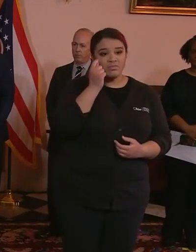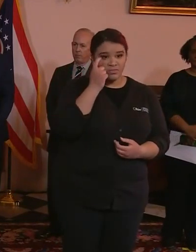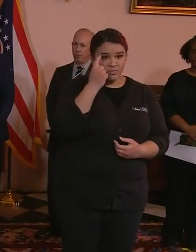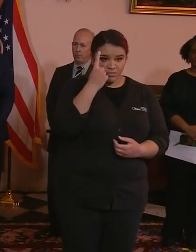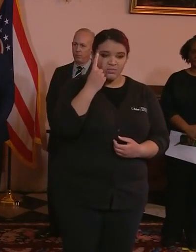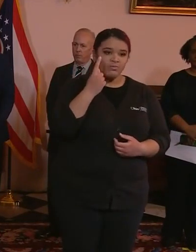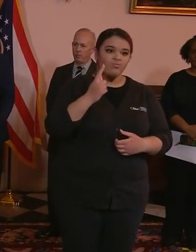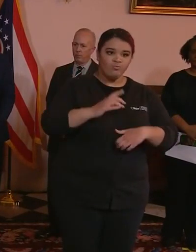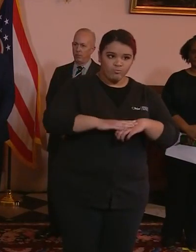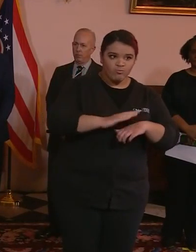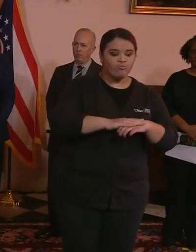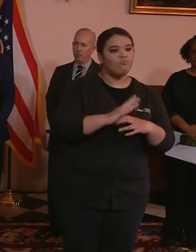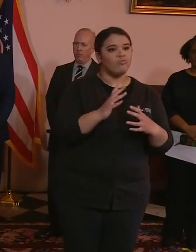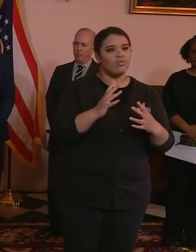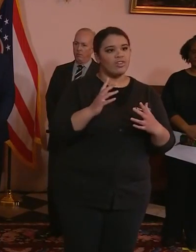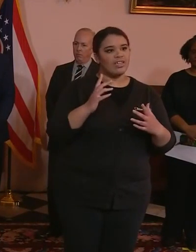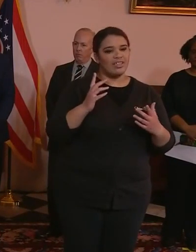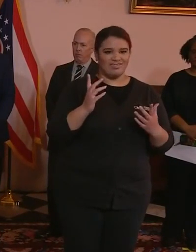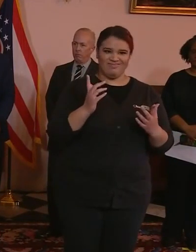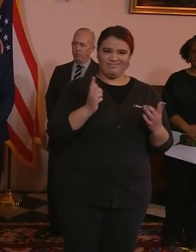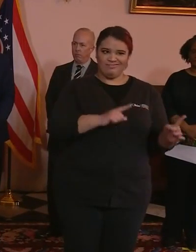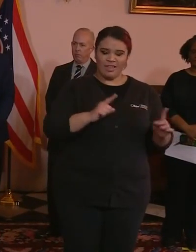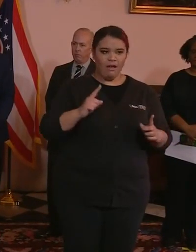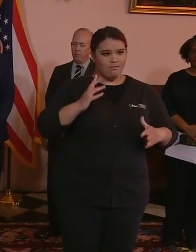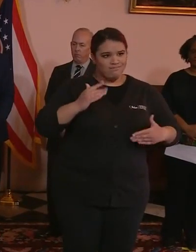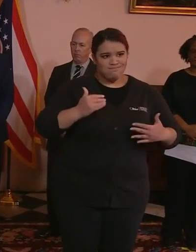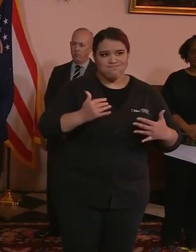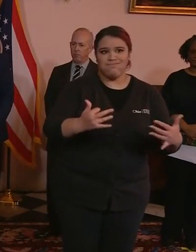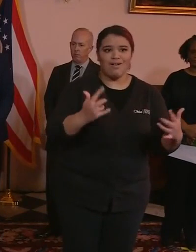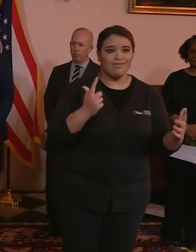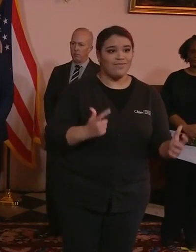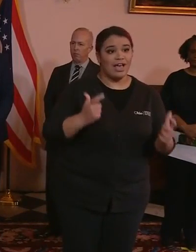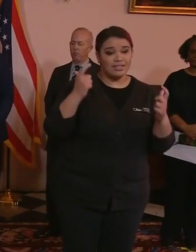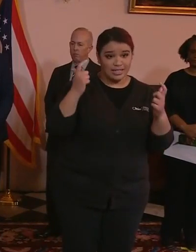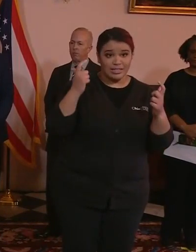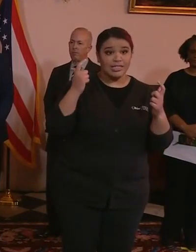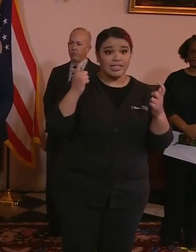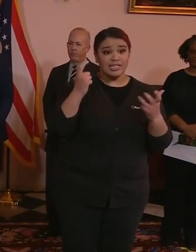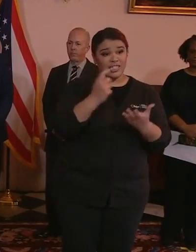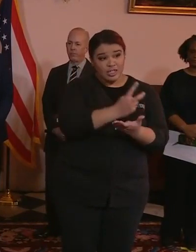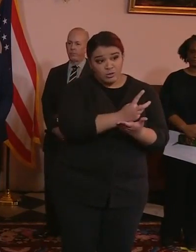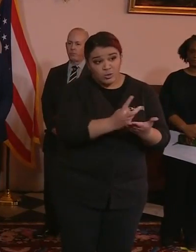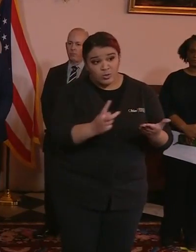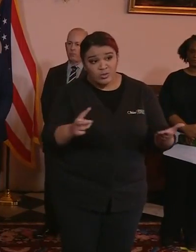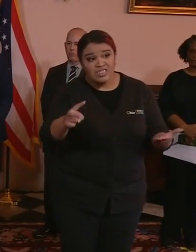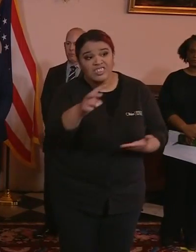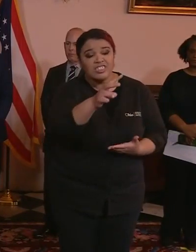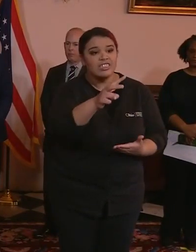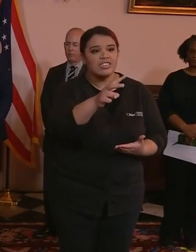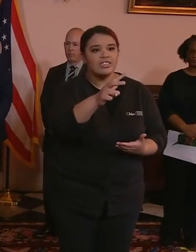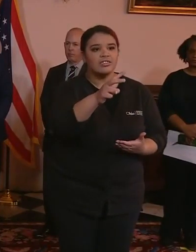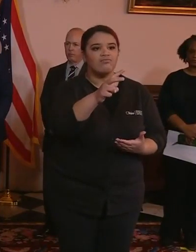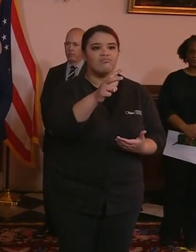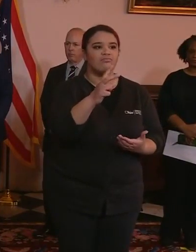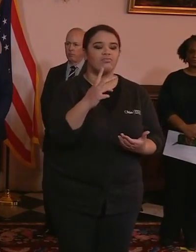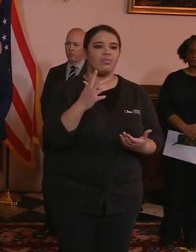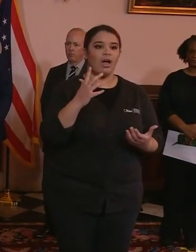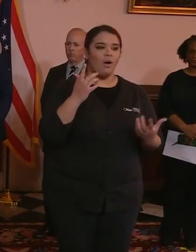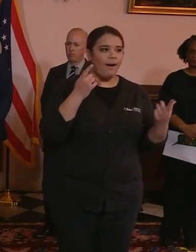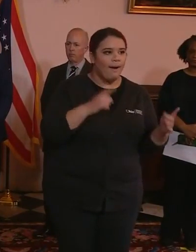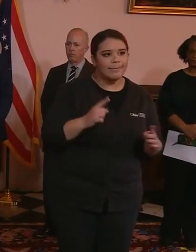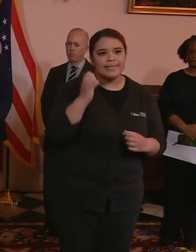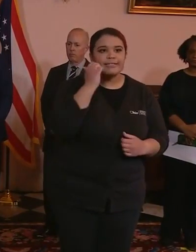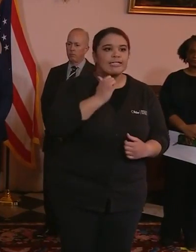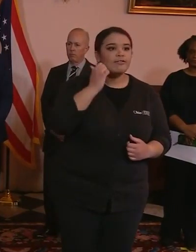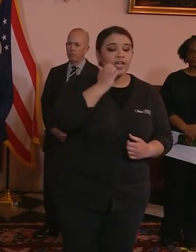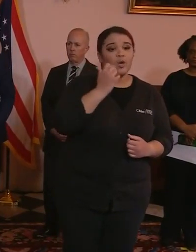very quickly, and the world will look different, significantly different in 2 weeks than it does today.